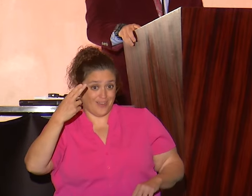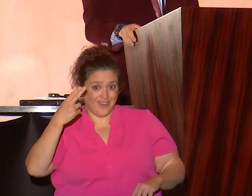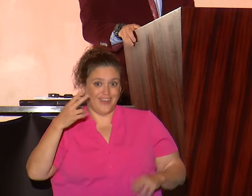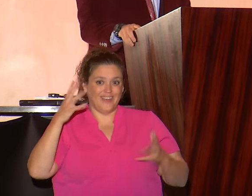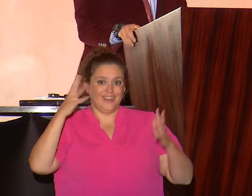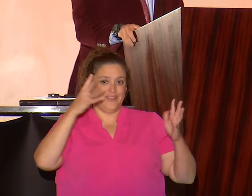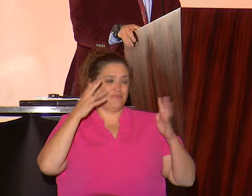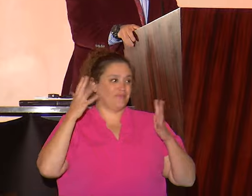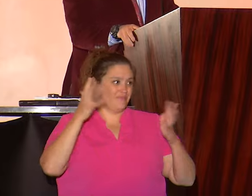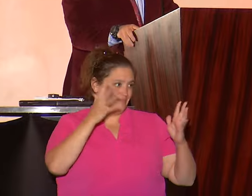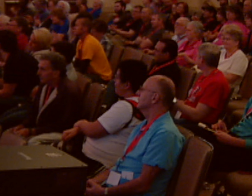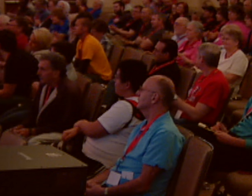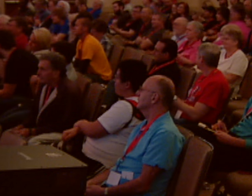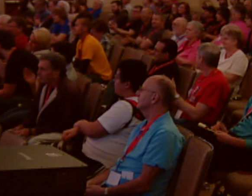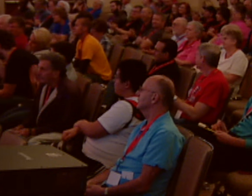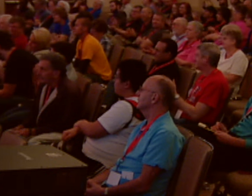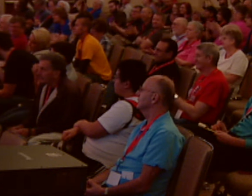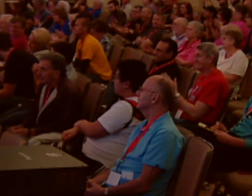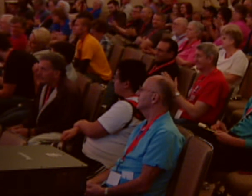gauntlet.